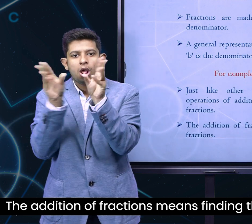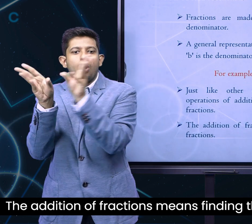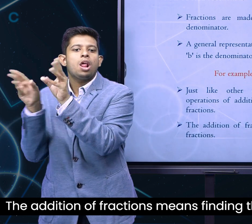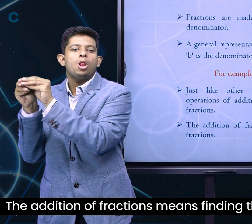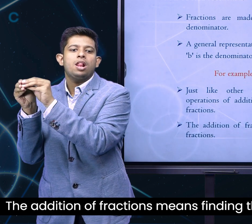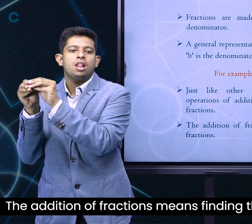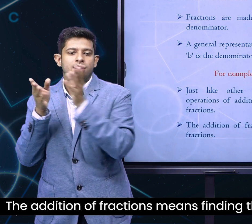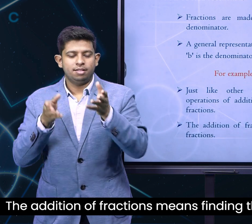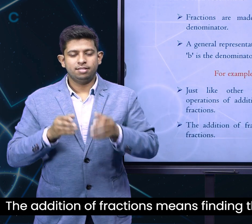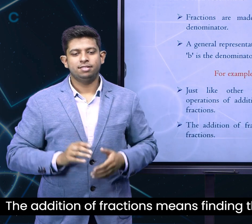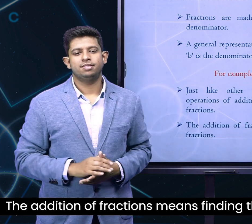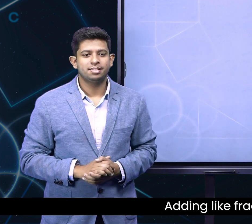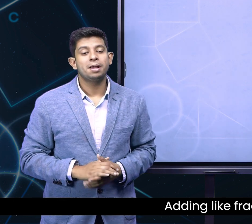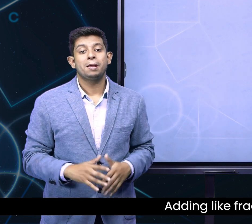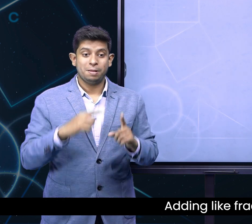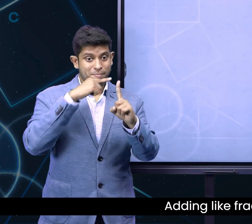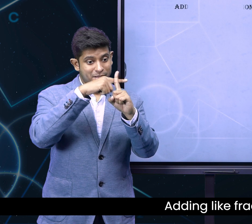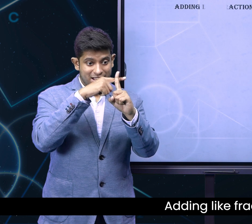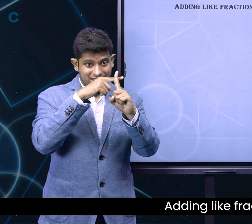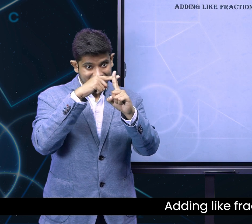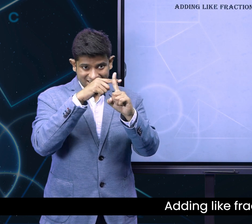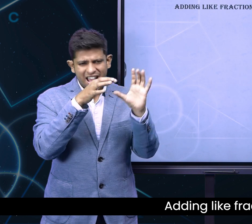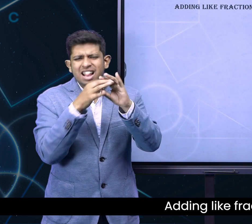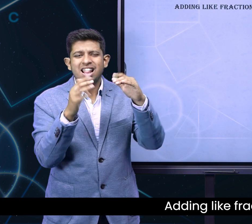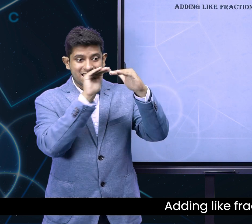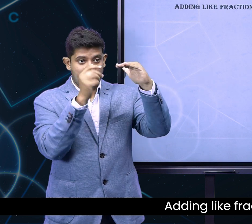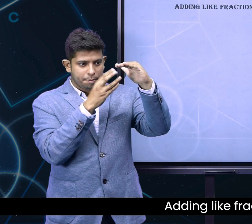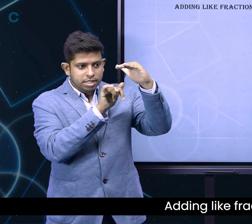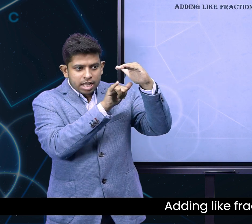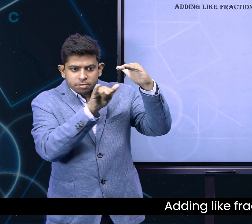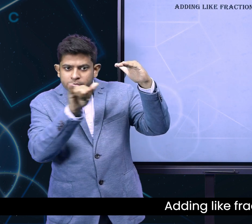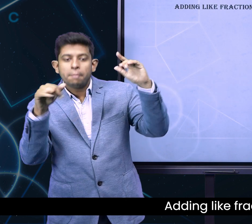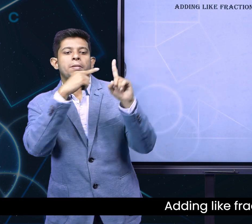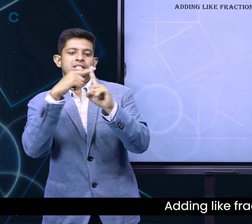more fractions. Adding like fractions.